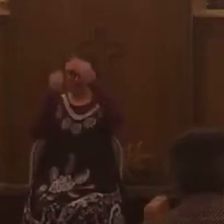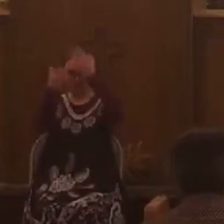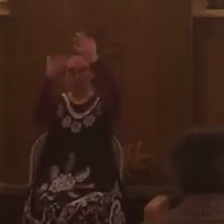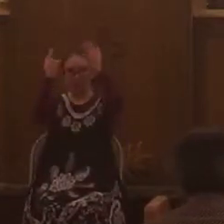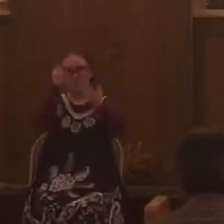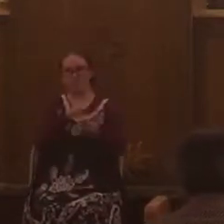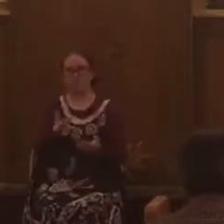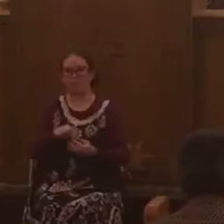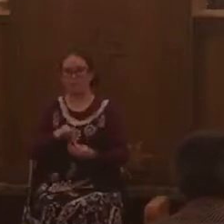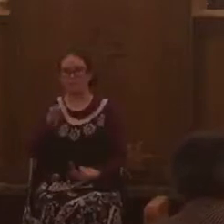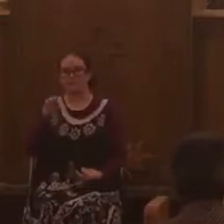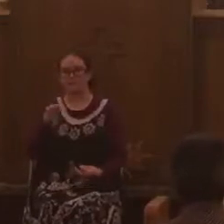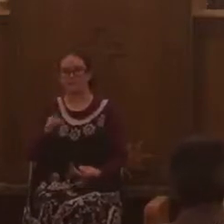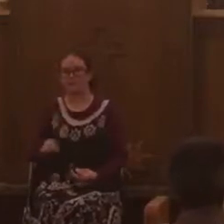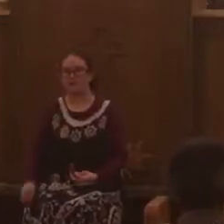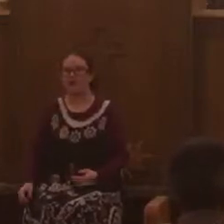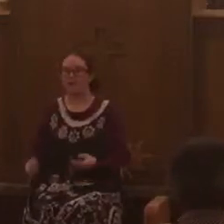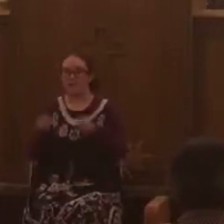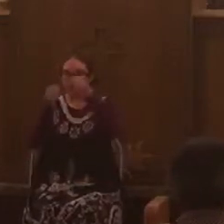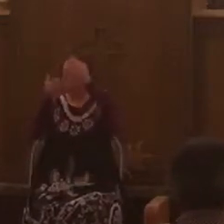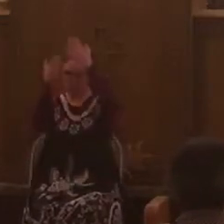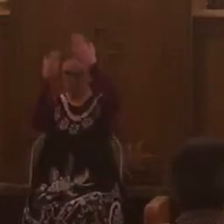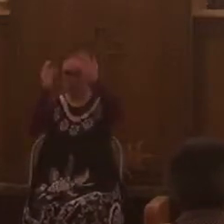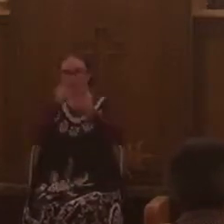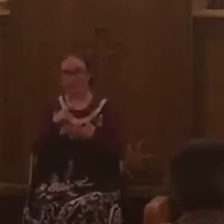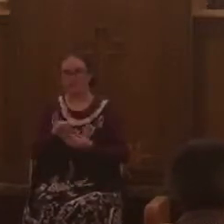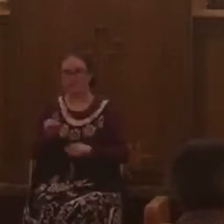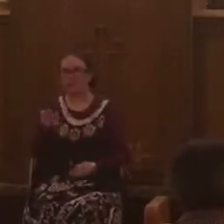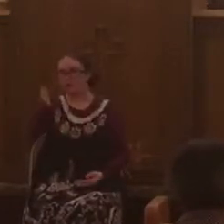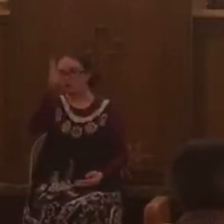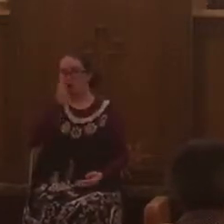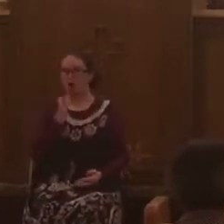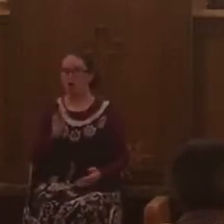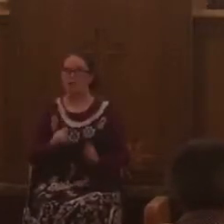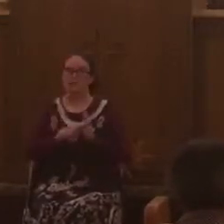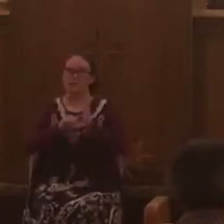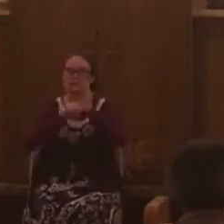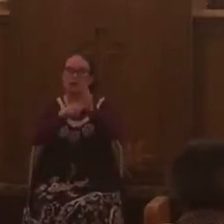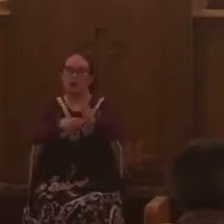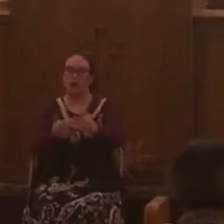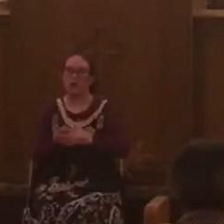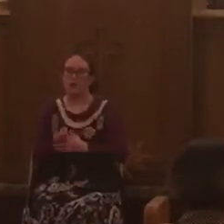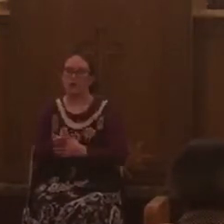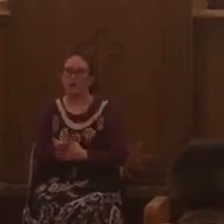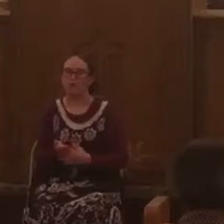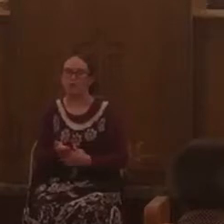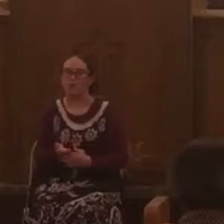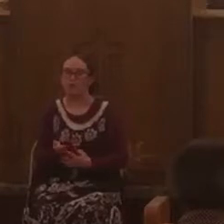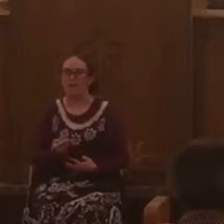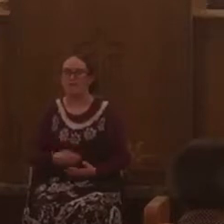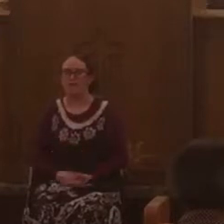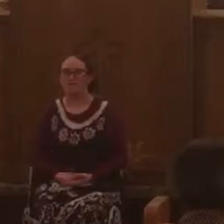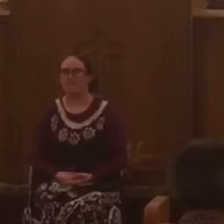And believers were the more added to the Lord, multitudes, both the men and women. Now see what happens?